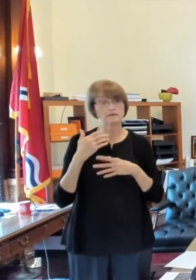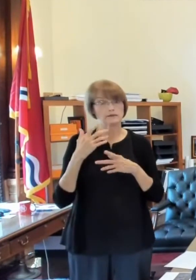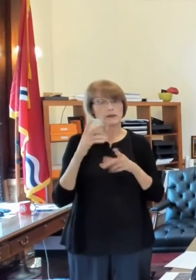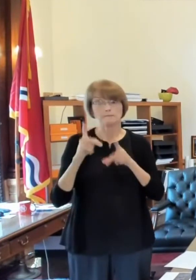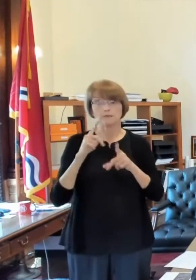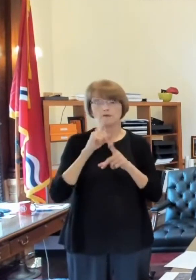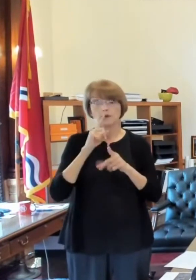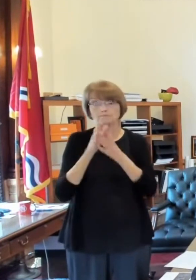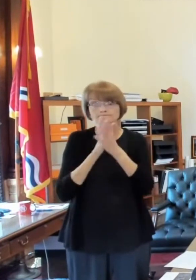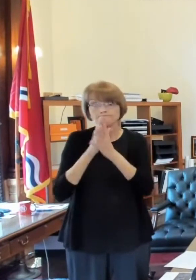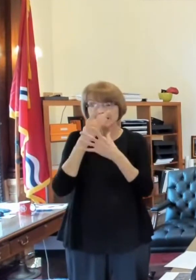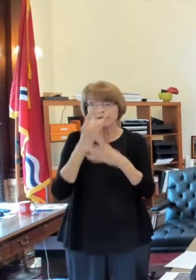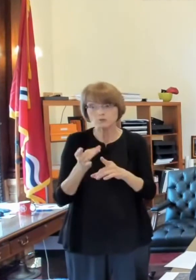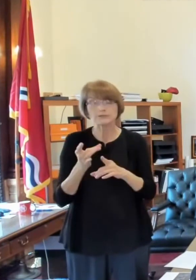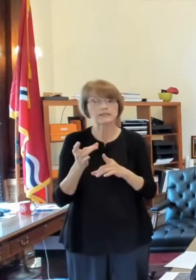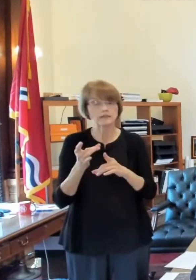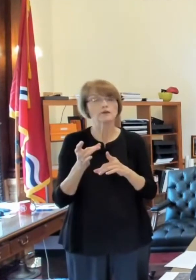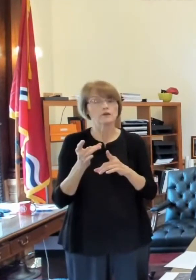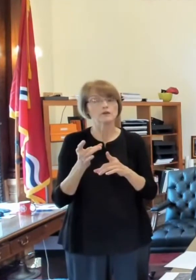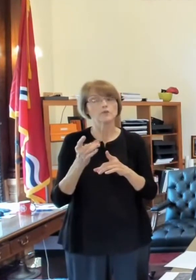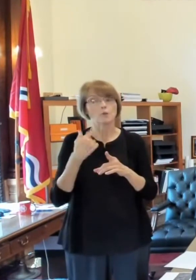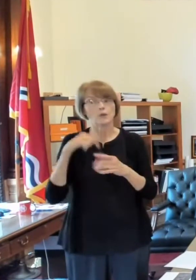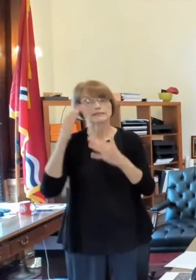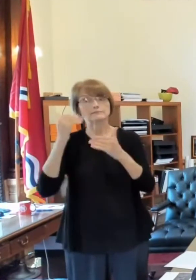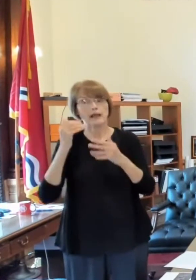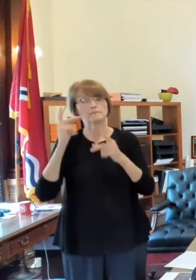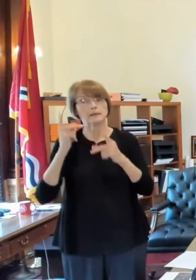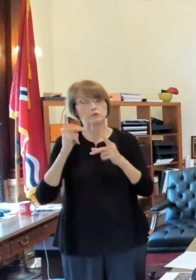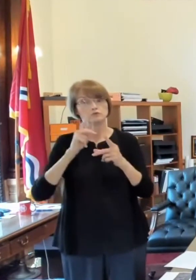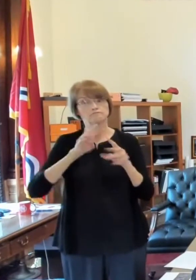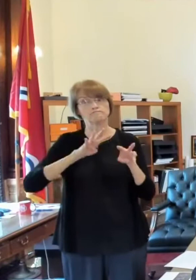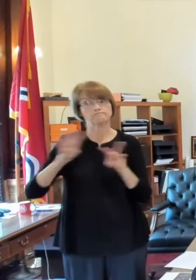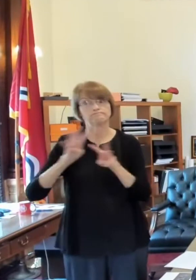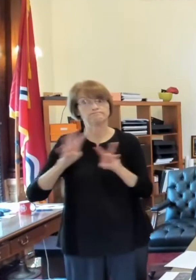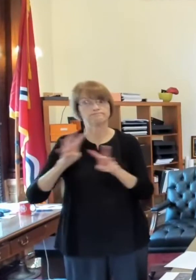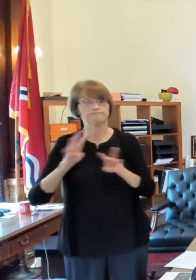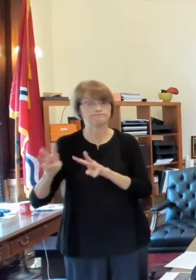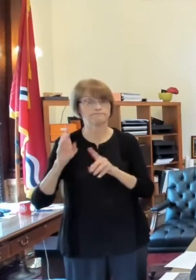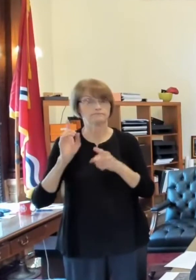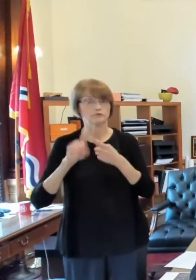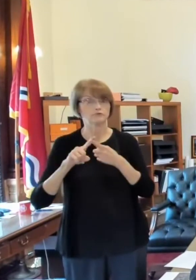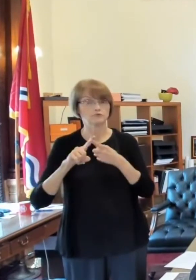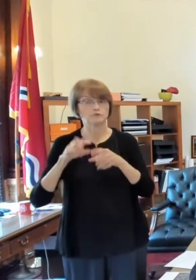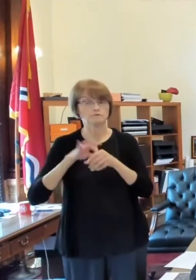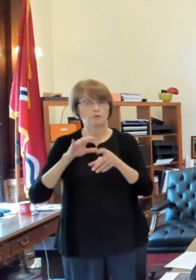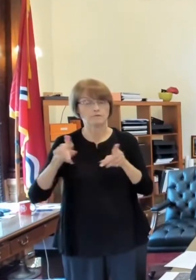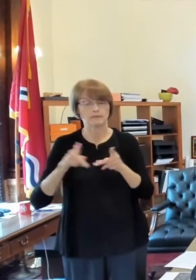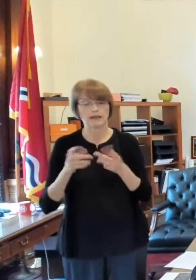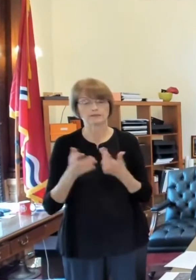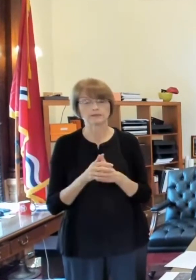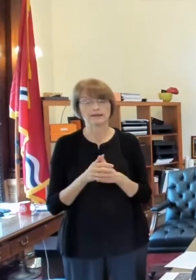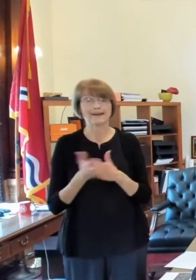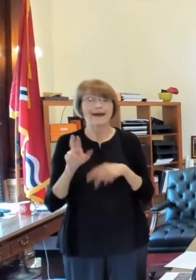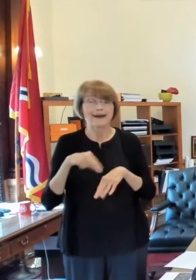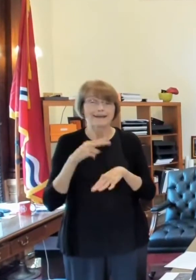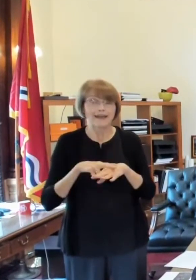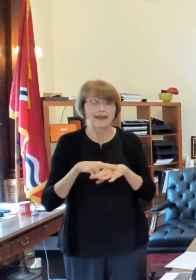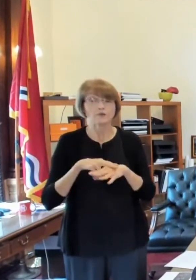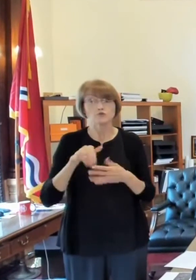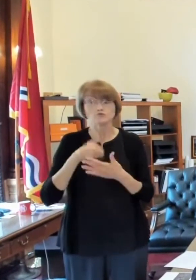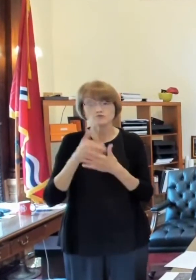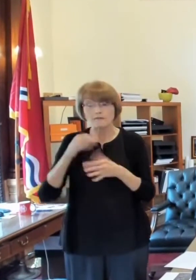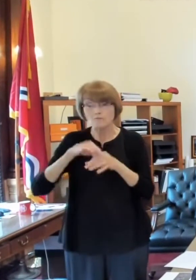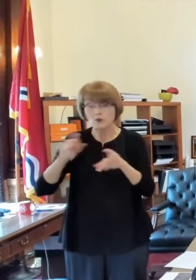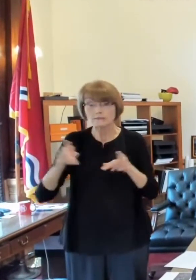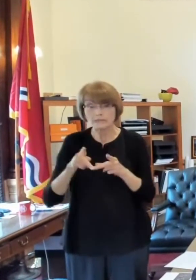year, so we're expecting a turnout. We're also asking people to be patient. Again, this is a new environment that we're all voting in. We